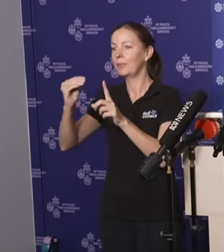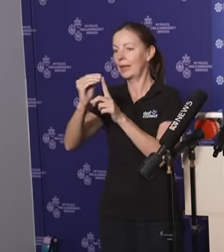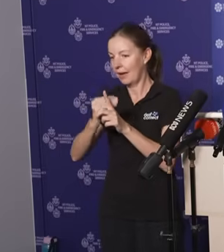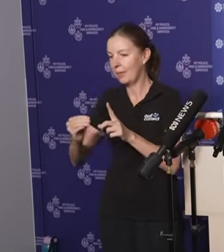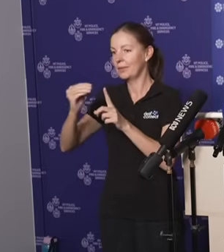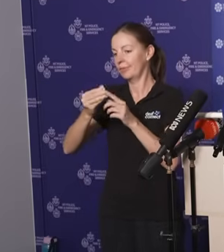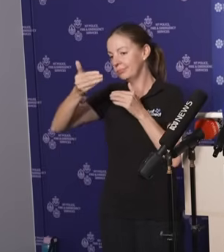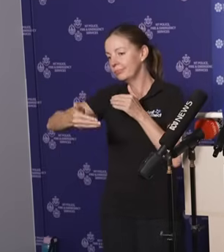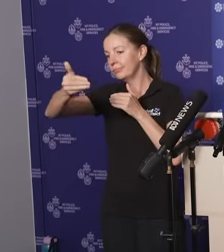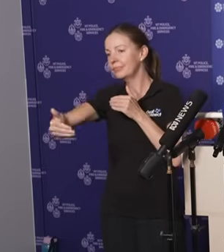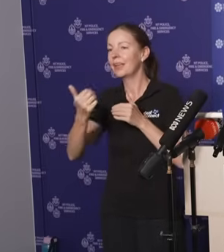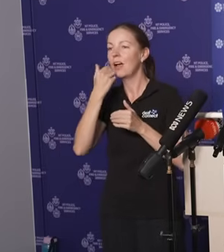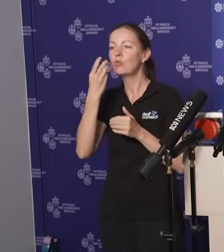hours.